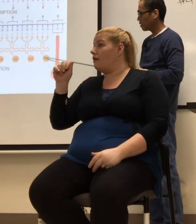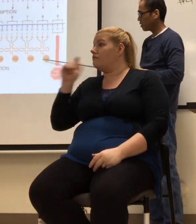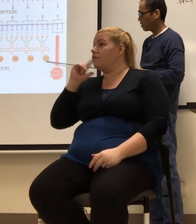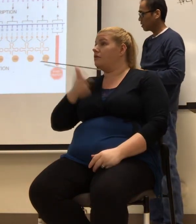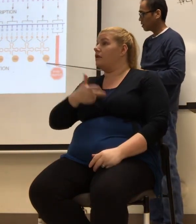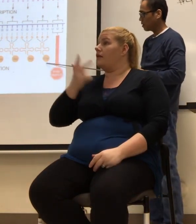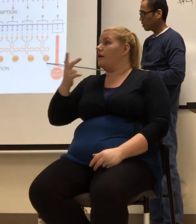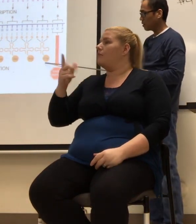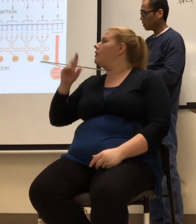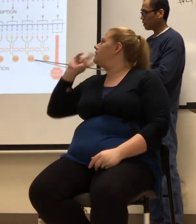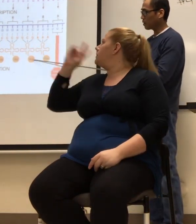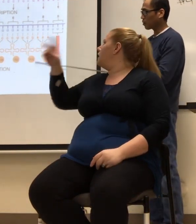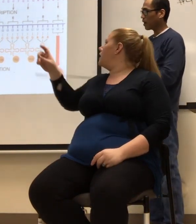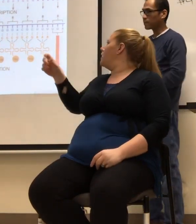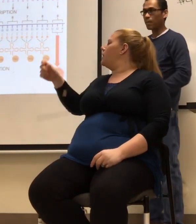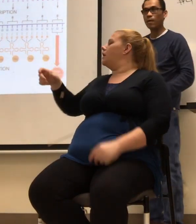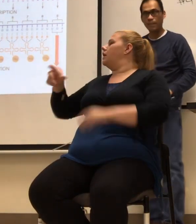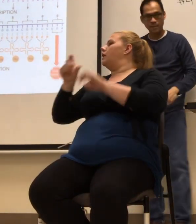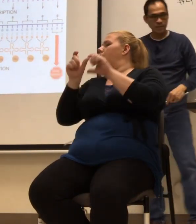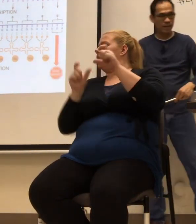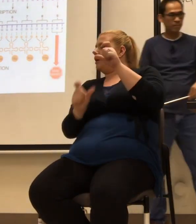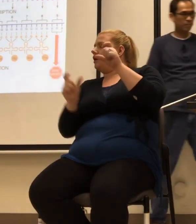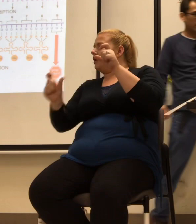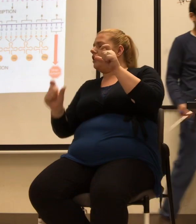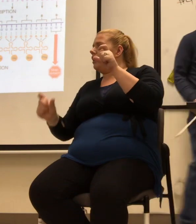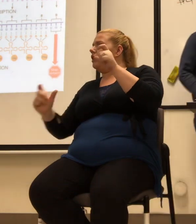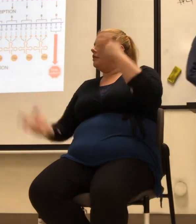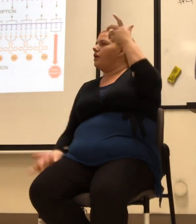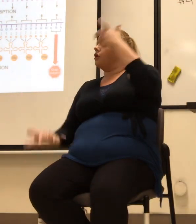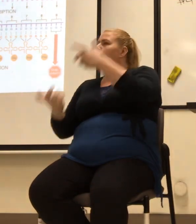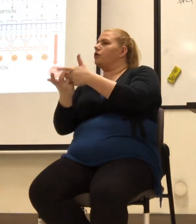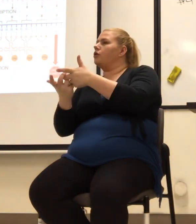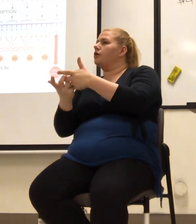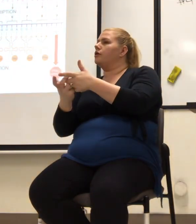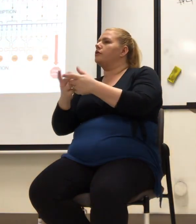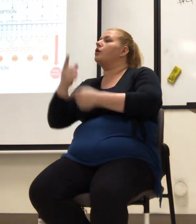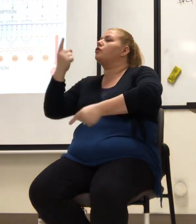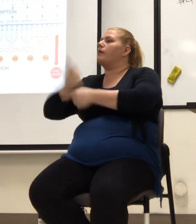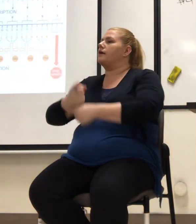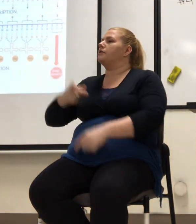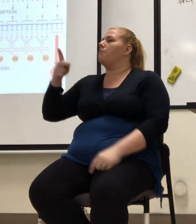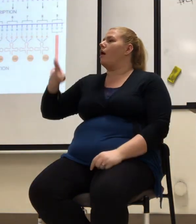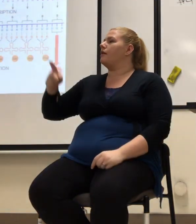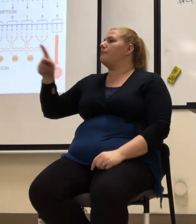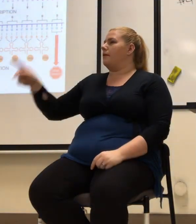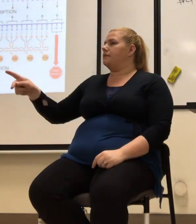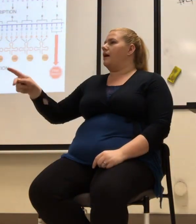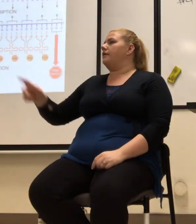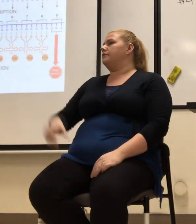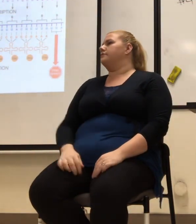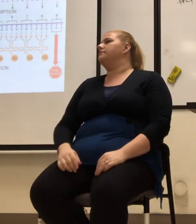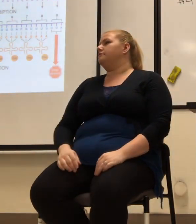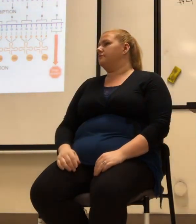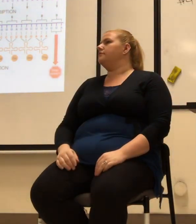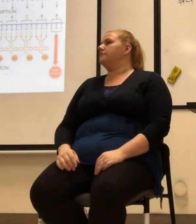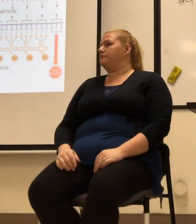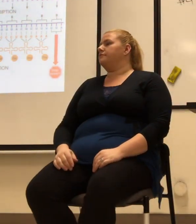it. The correct polypeptide. Okay, so that's translation.